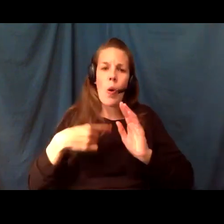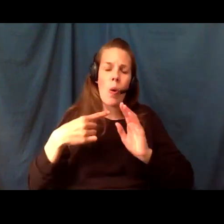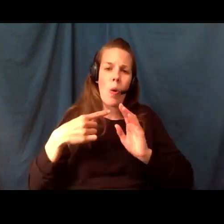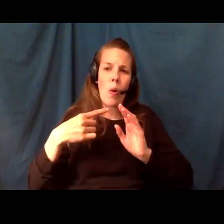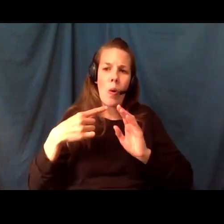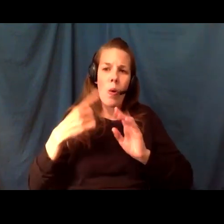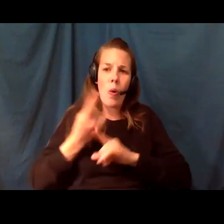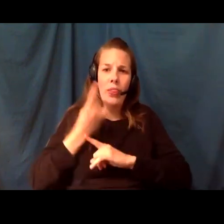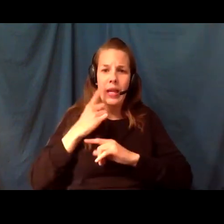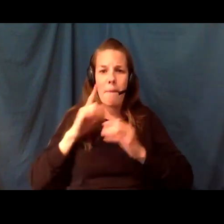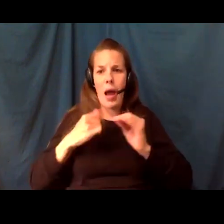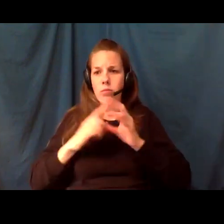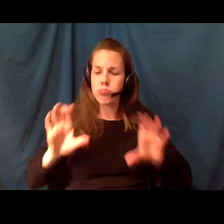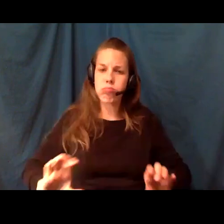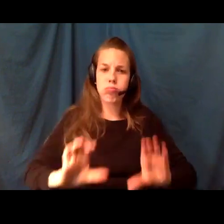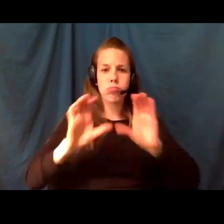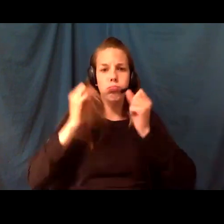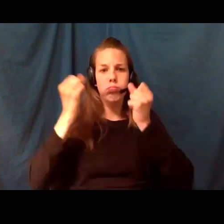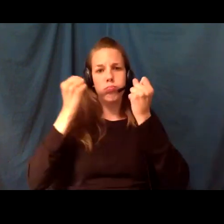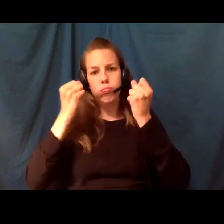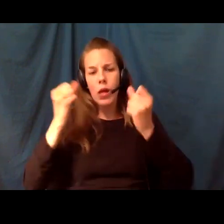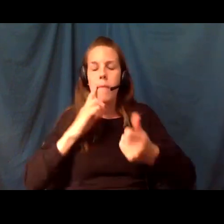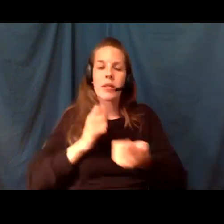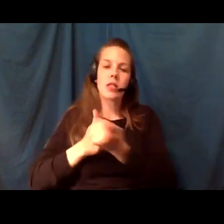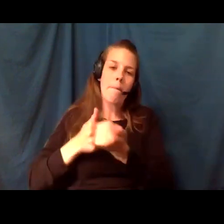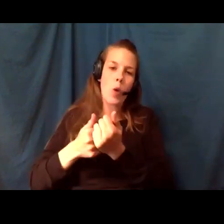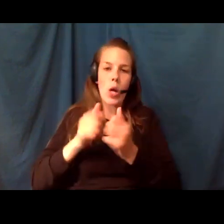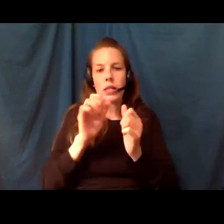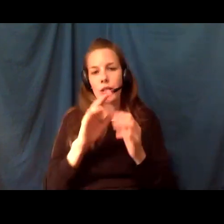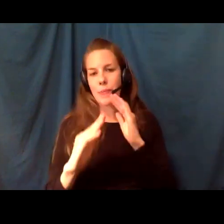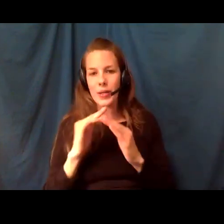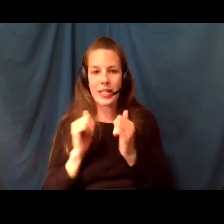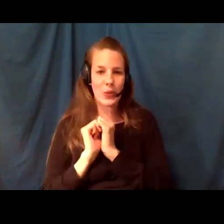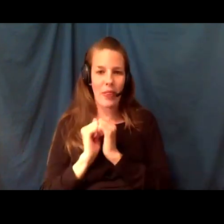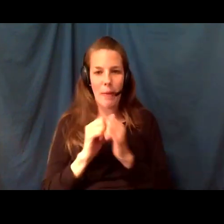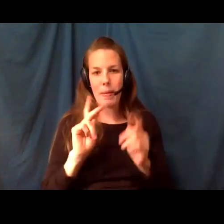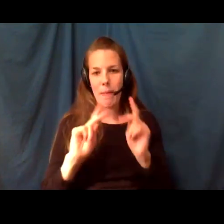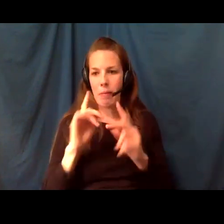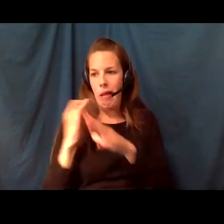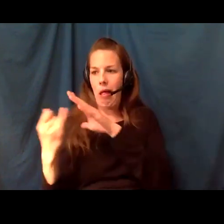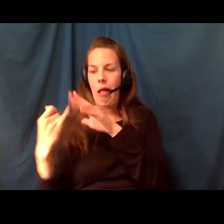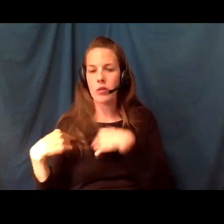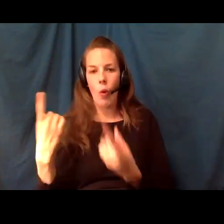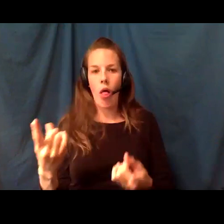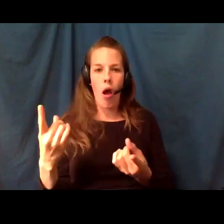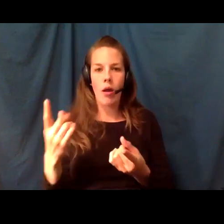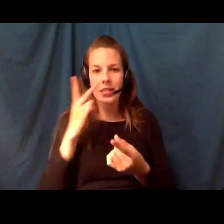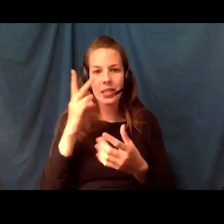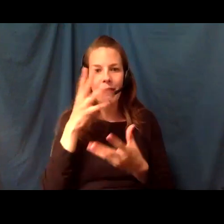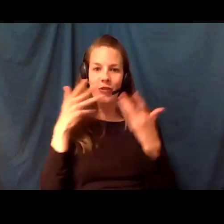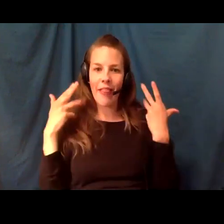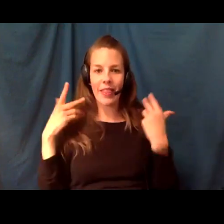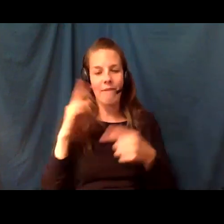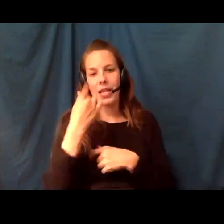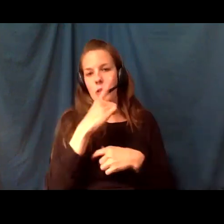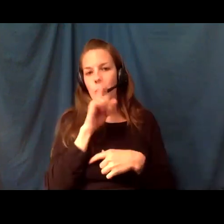it's the support of those around you and a sense of community and togetherness. People have been isolated for so long, and seeing friendly faces is